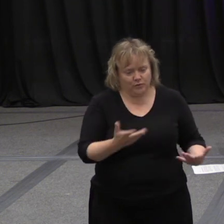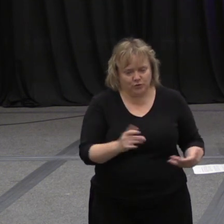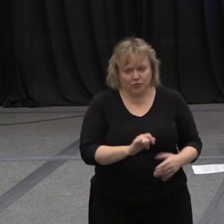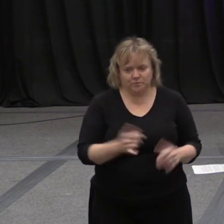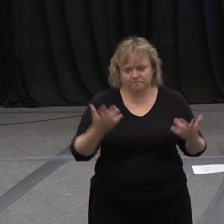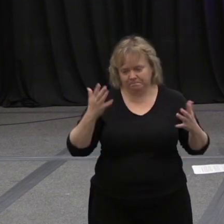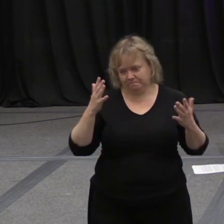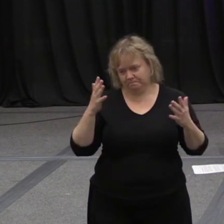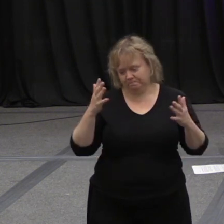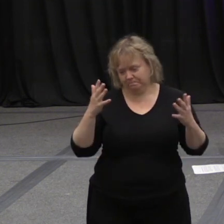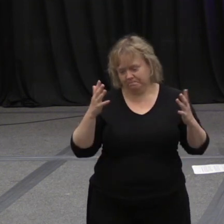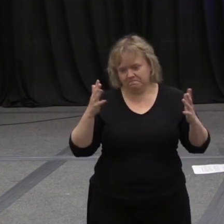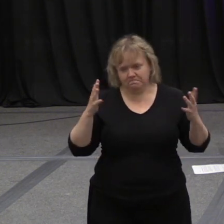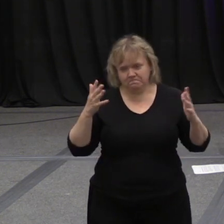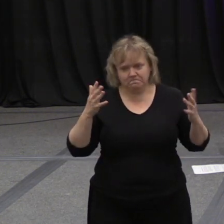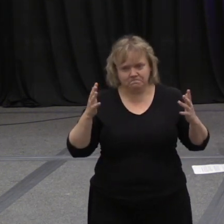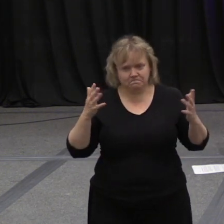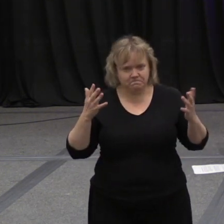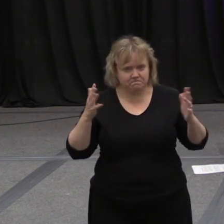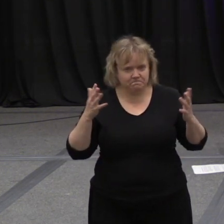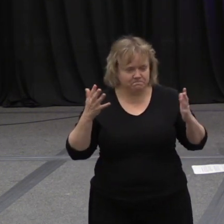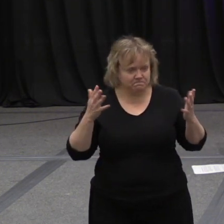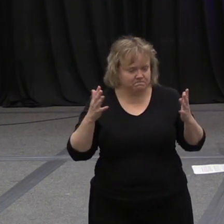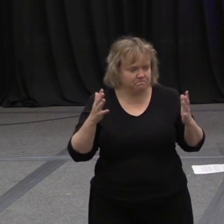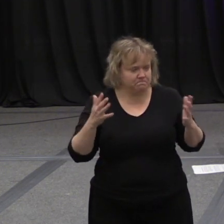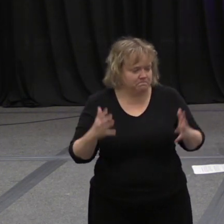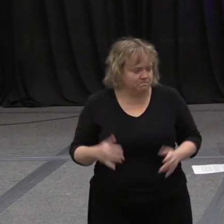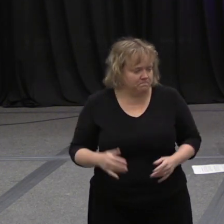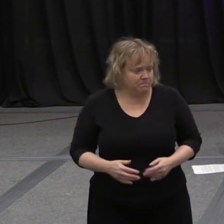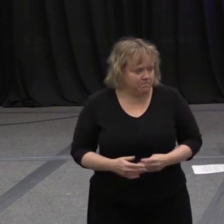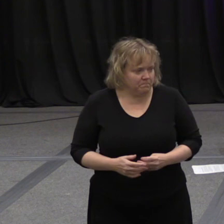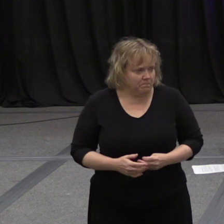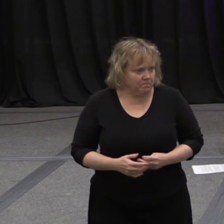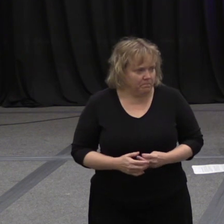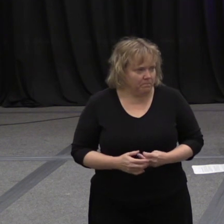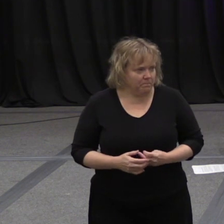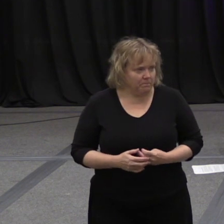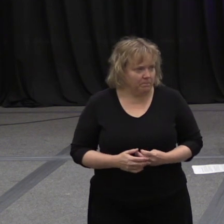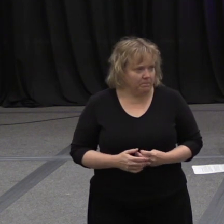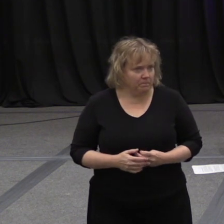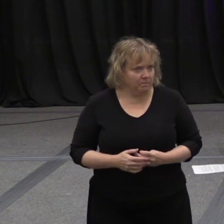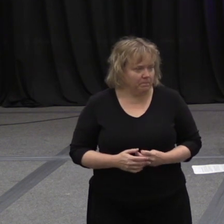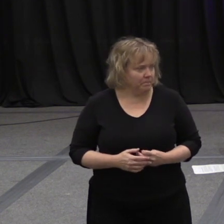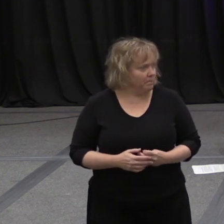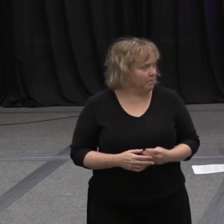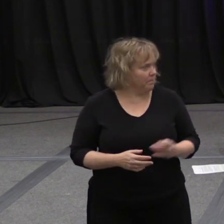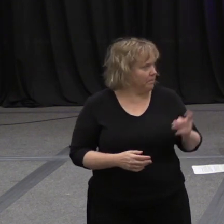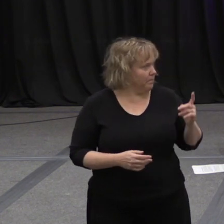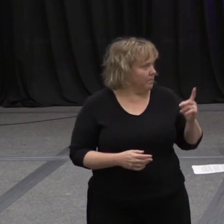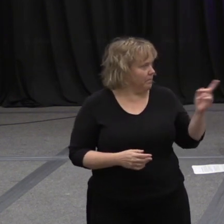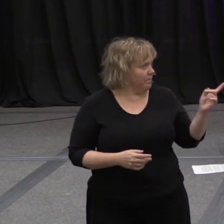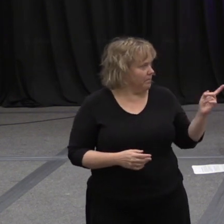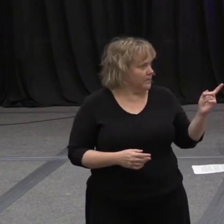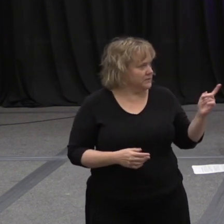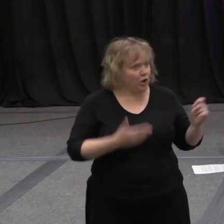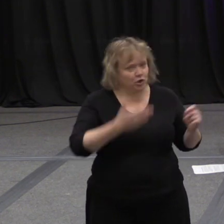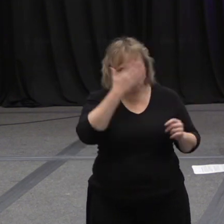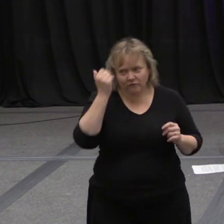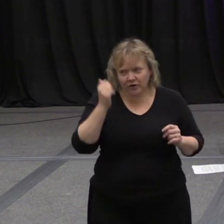done for me. Don't forget those evaluation forms.